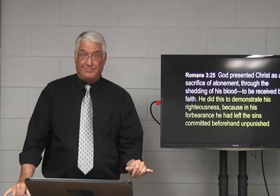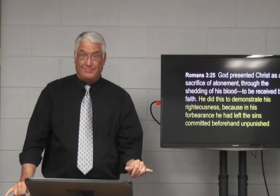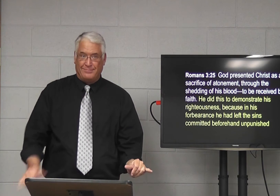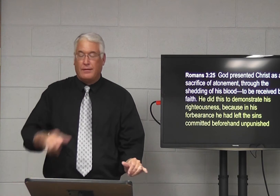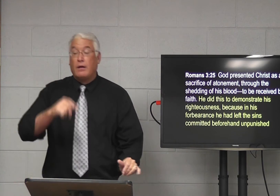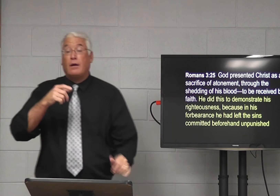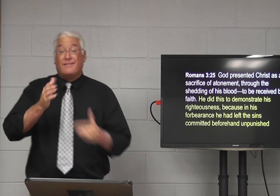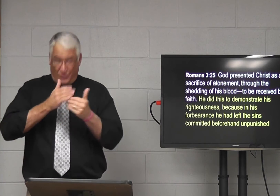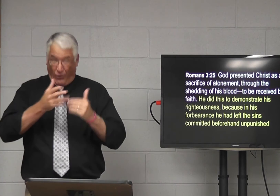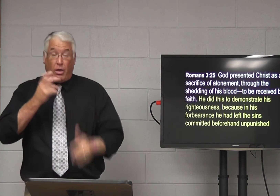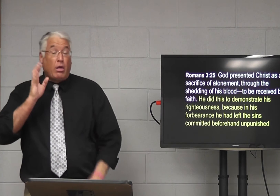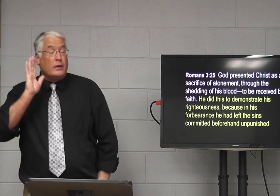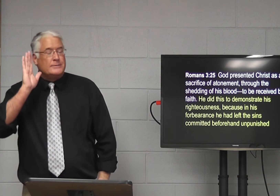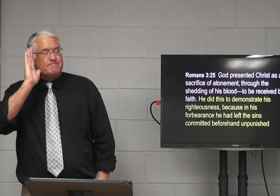No.